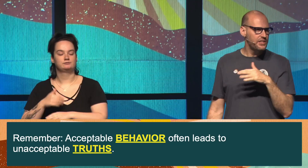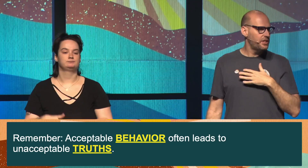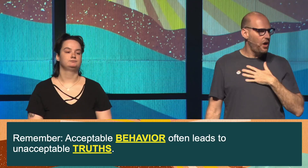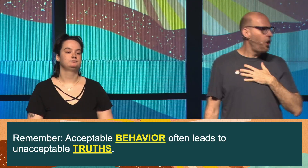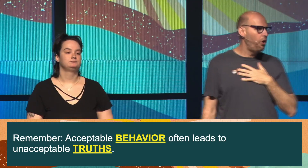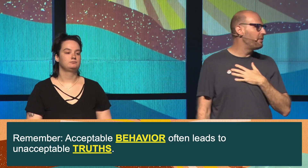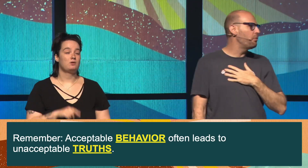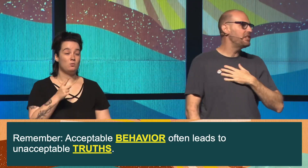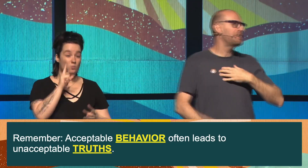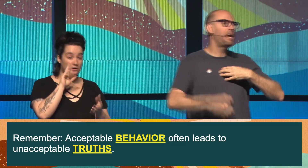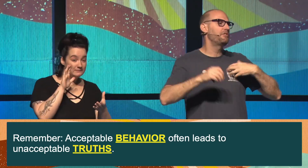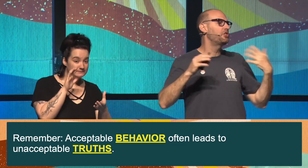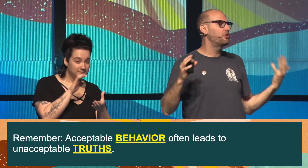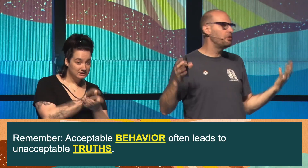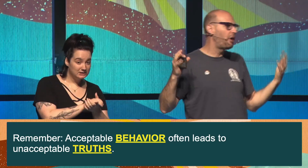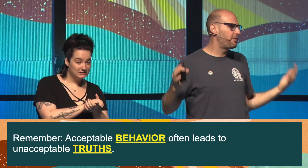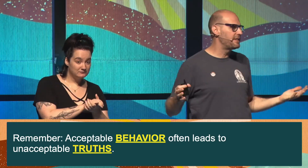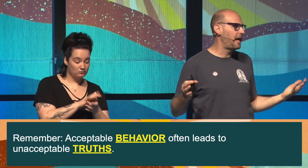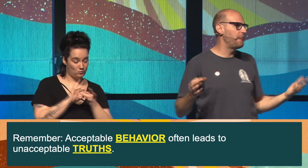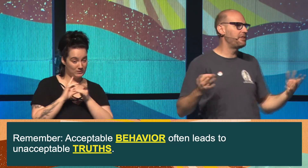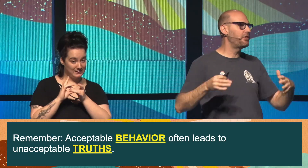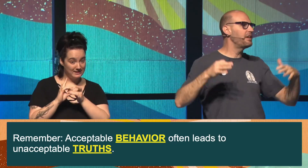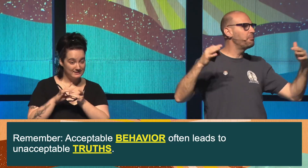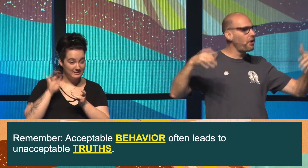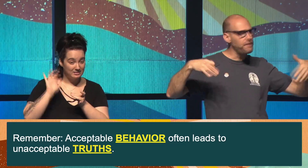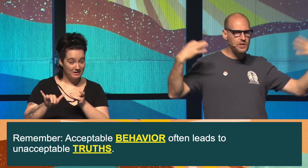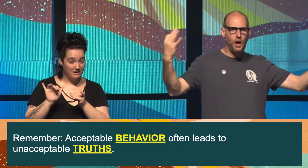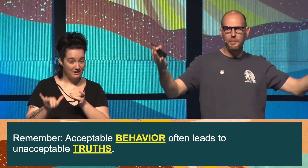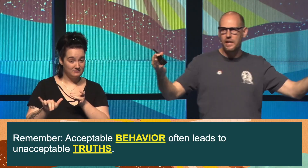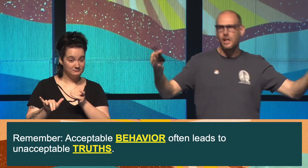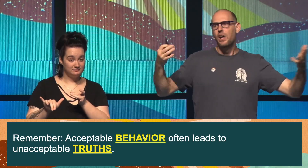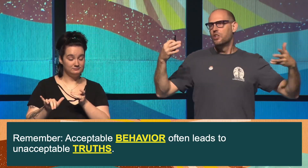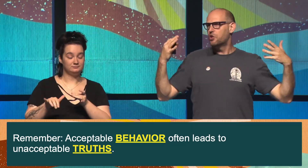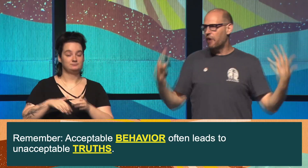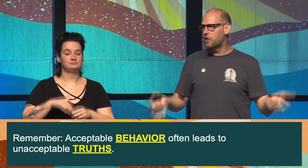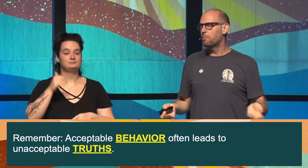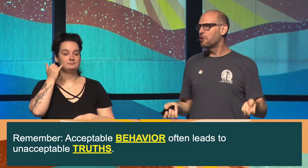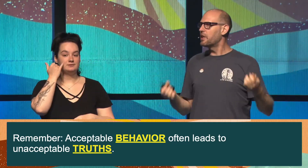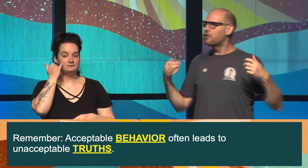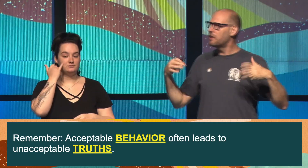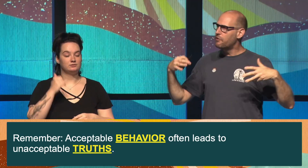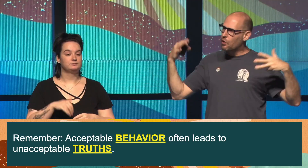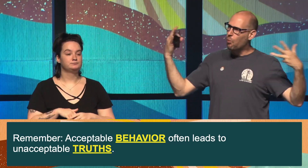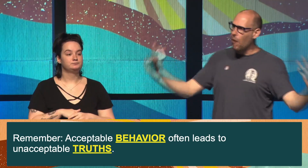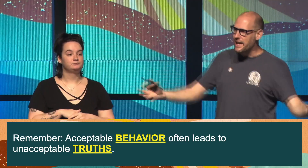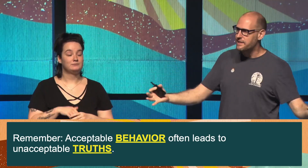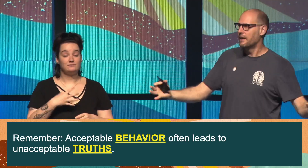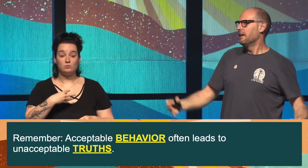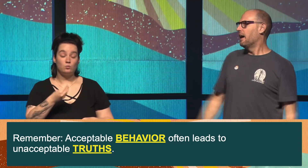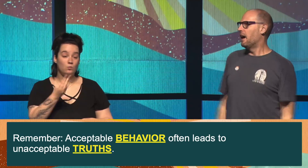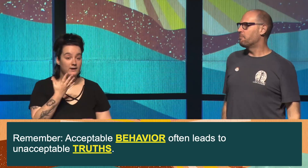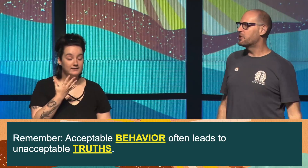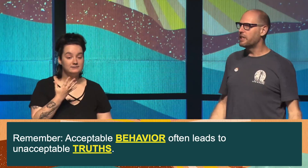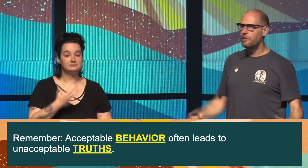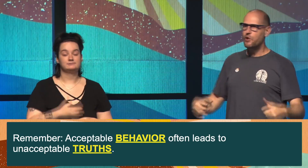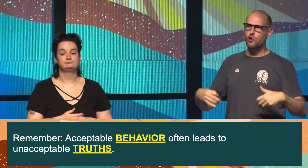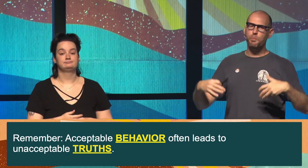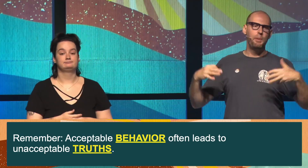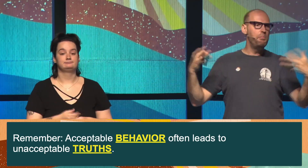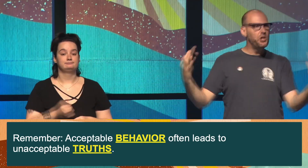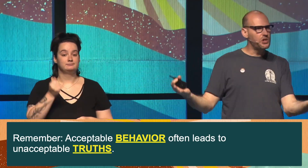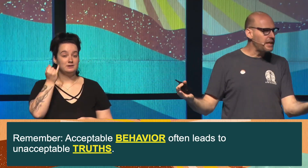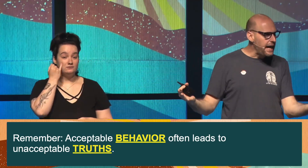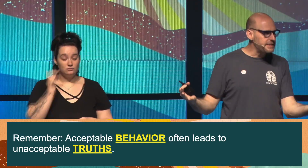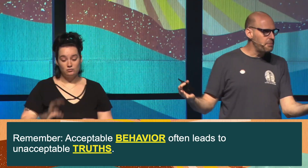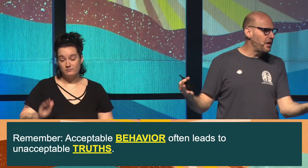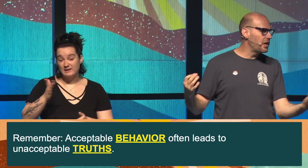that hits home, that we just kind of assume oftentimes if you're in part of the dominant structure, particularly if you're white, particularly if you grew up